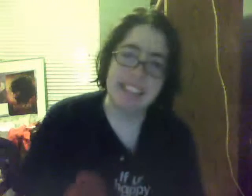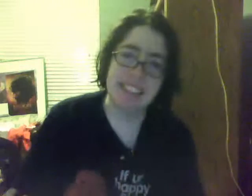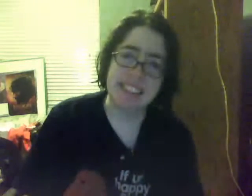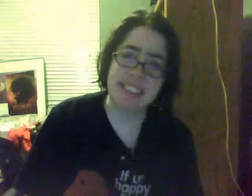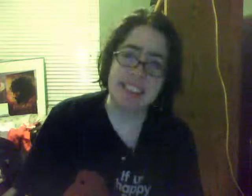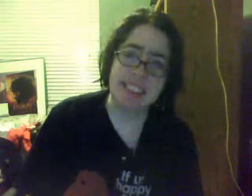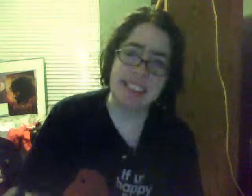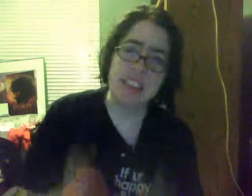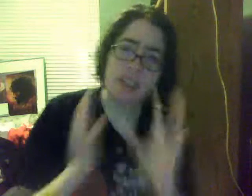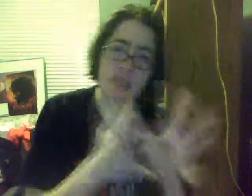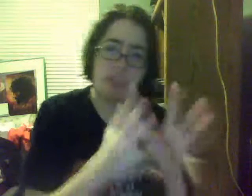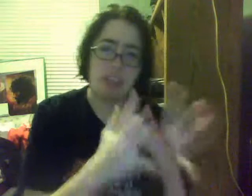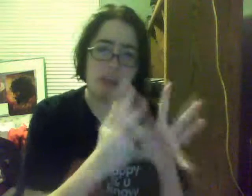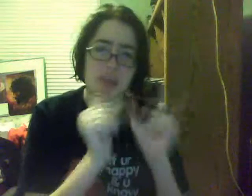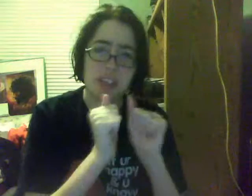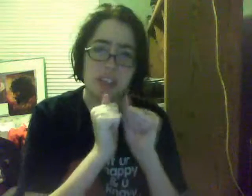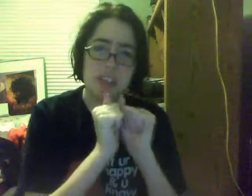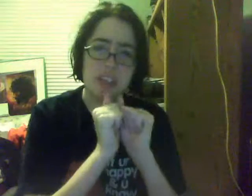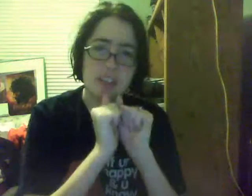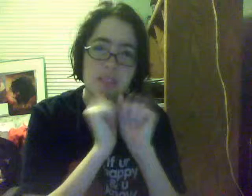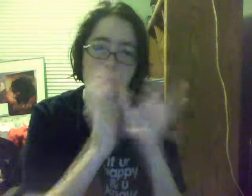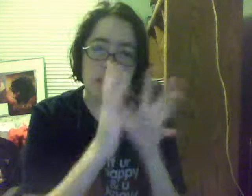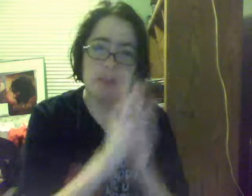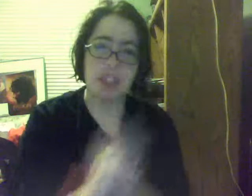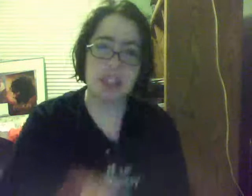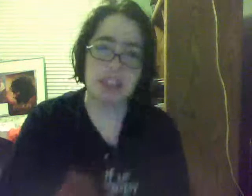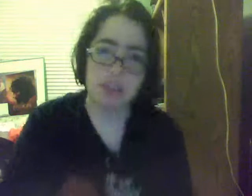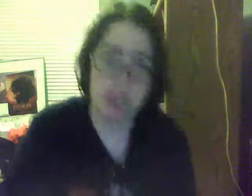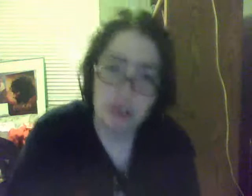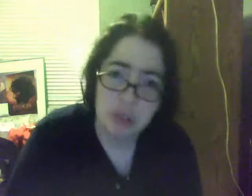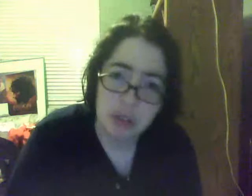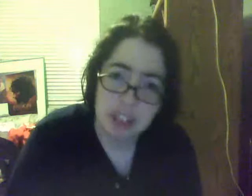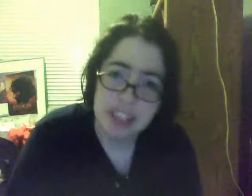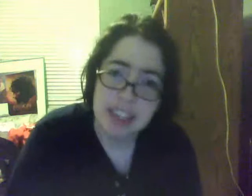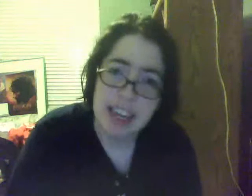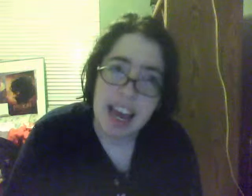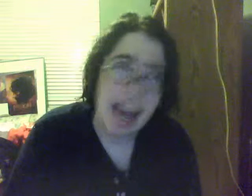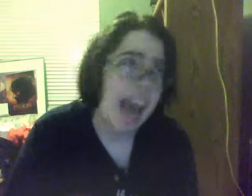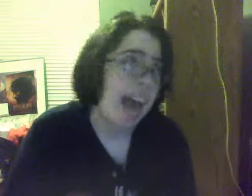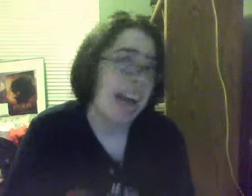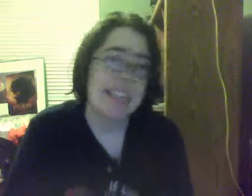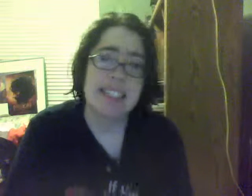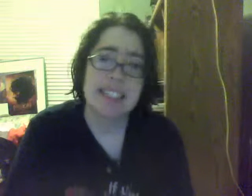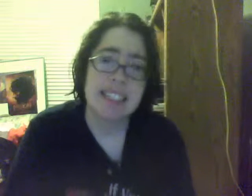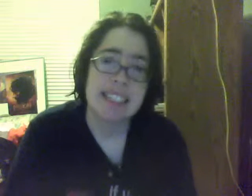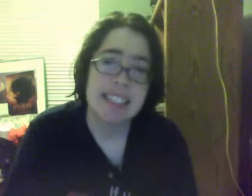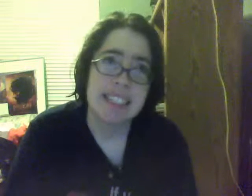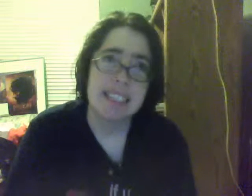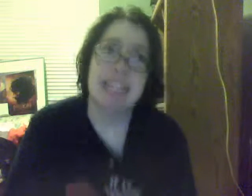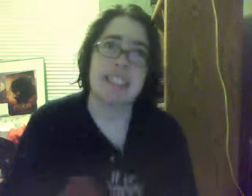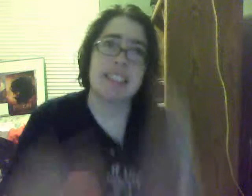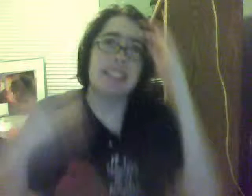And it all starts with baby Jesus being stolen. And